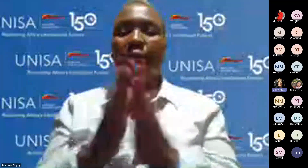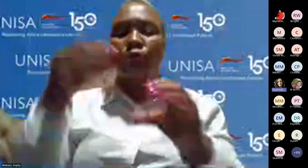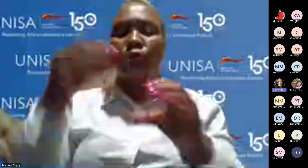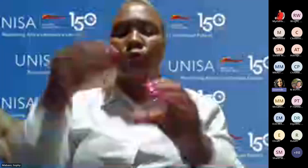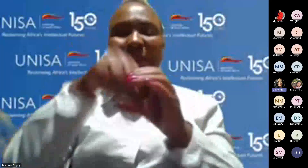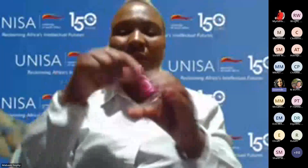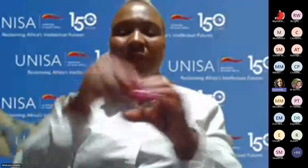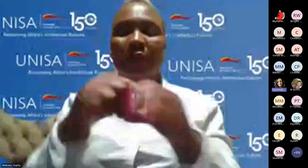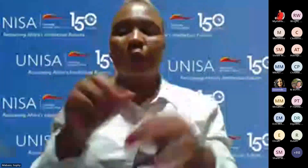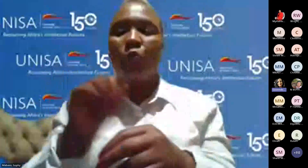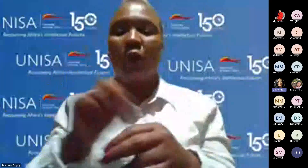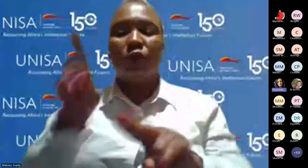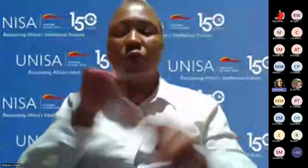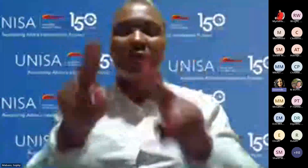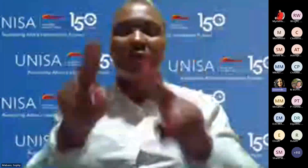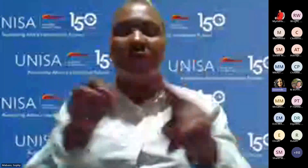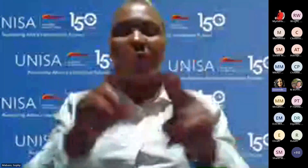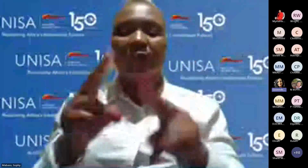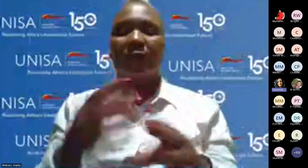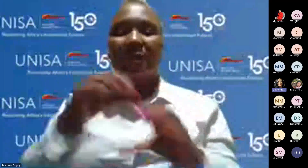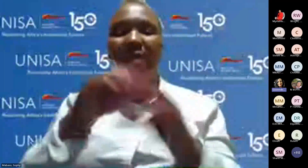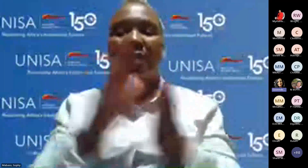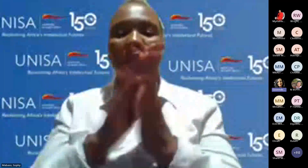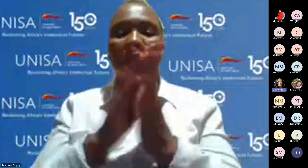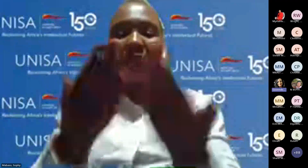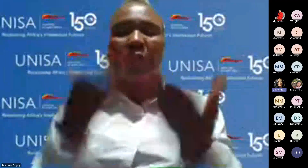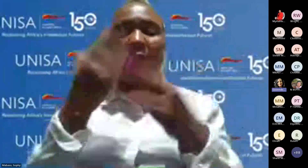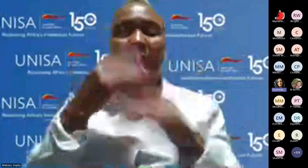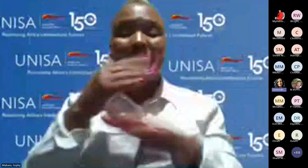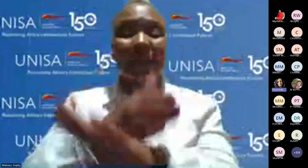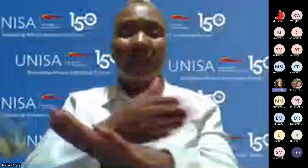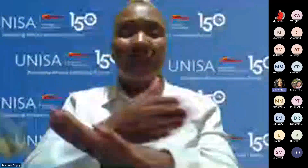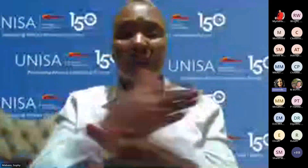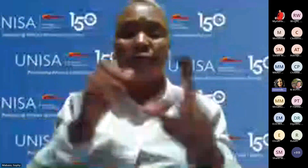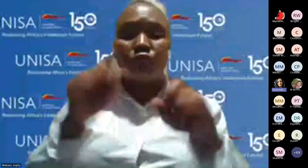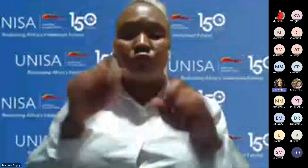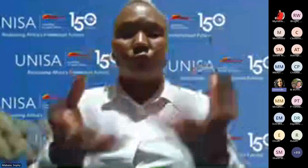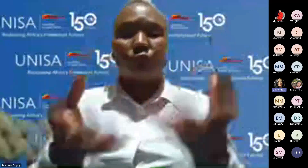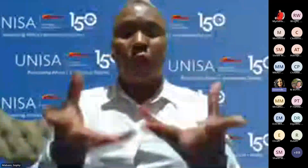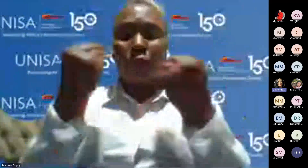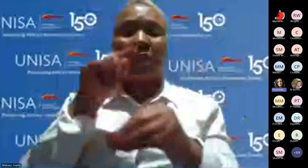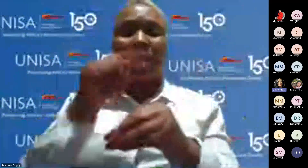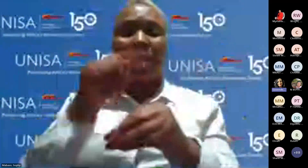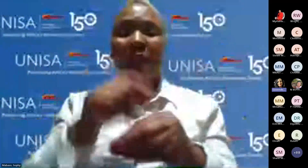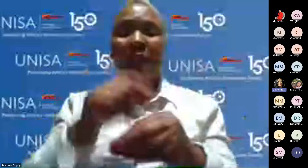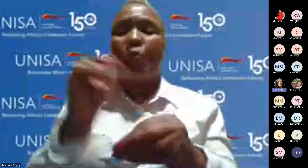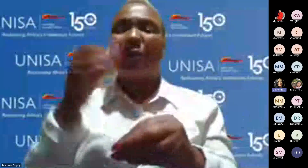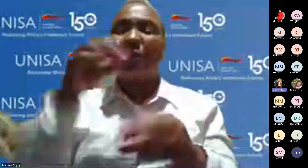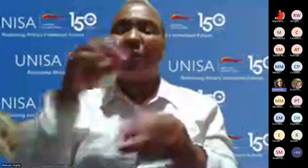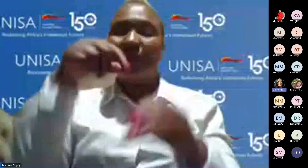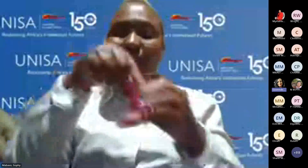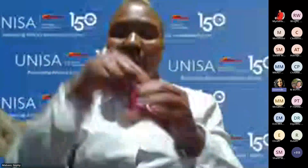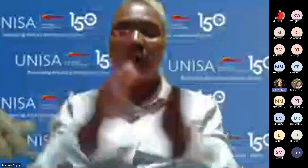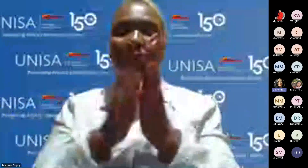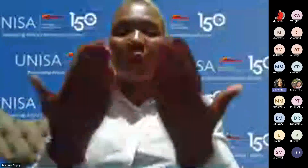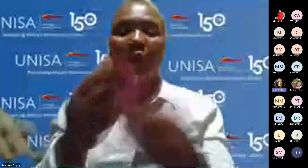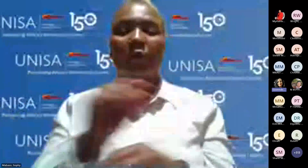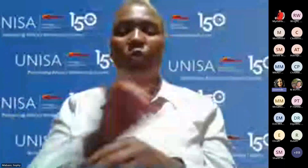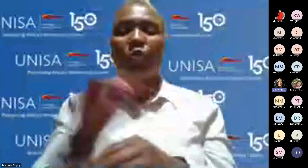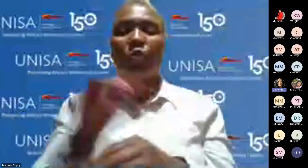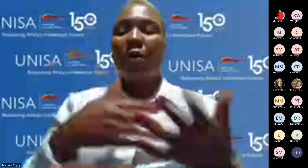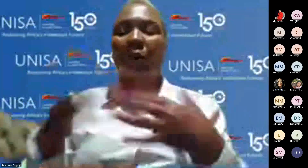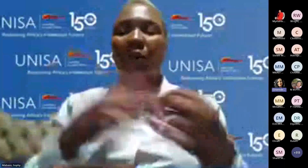you're looking for. If you don't study in advance, you are not going to find the content or or whatever you're